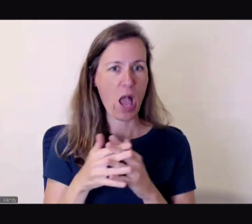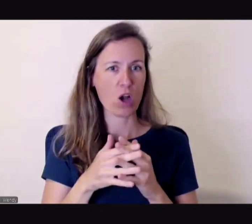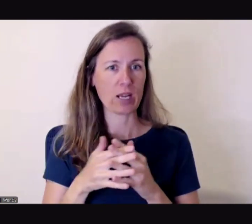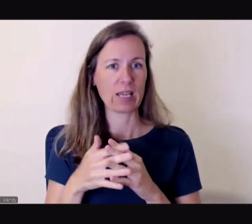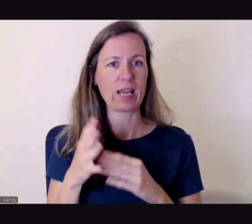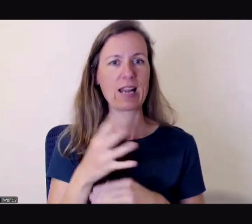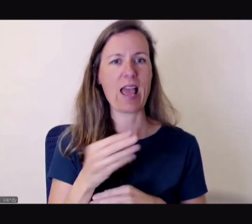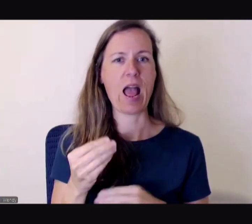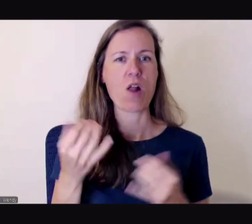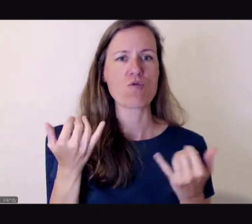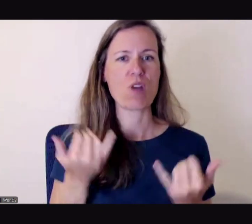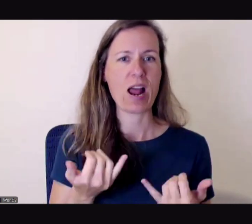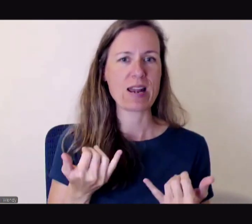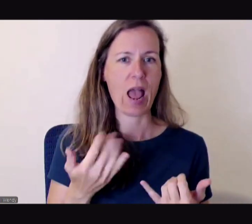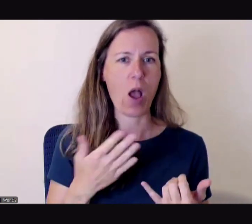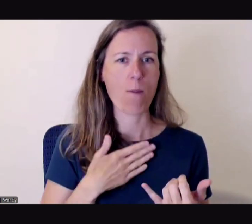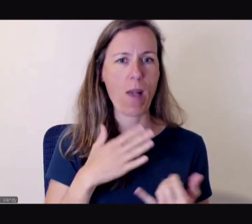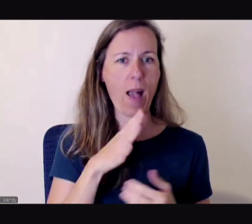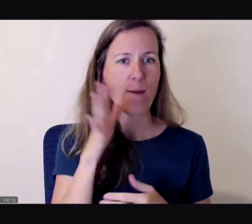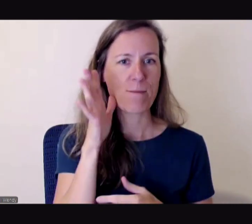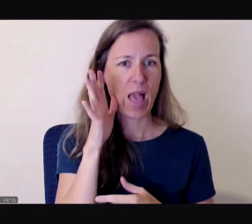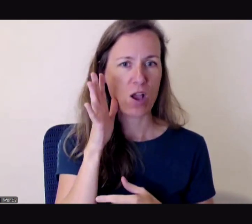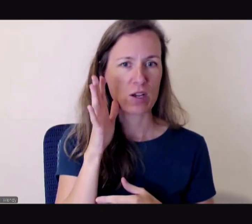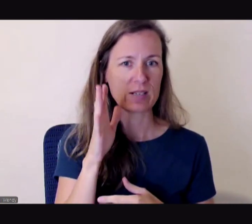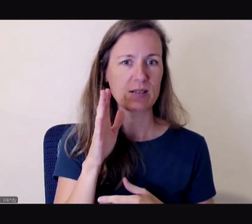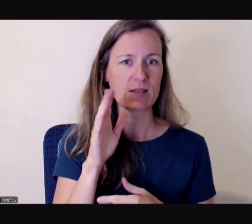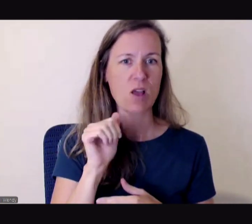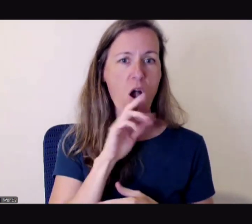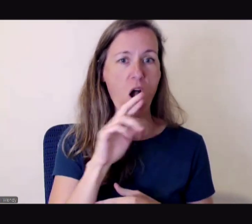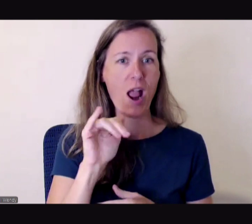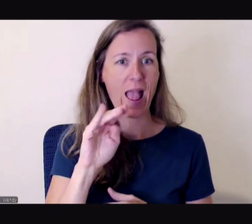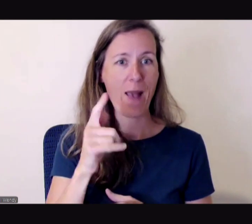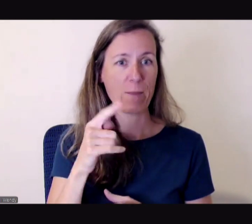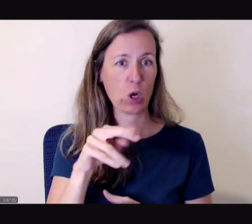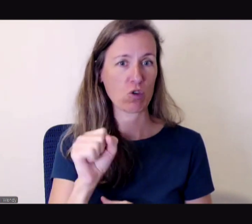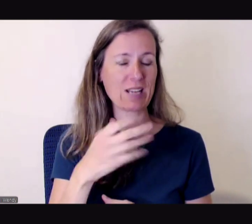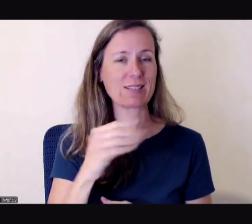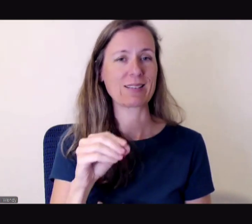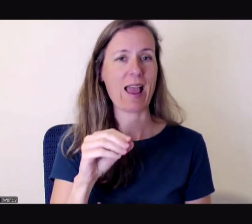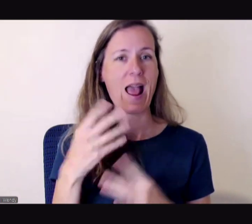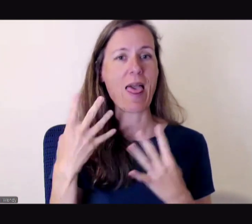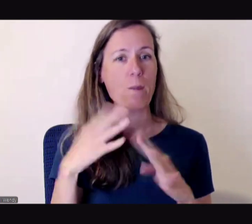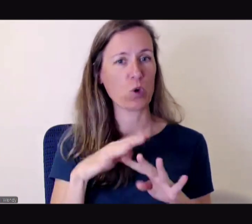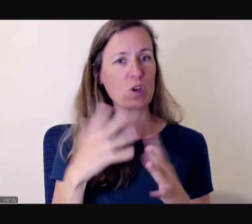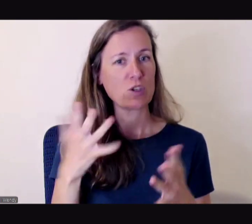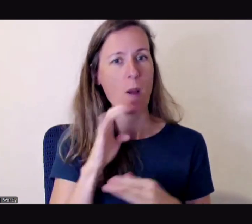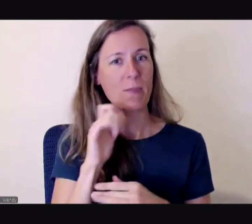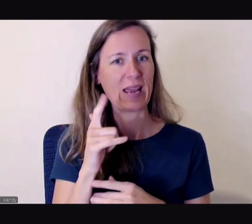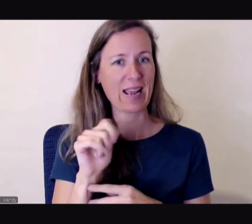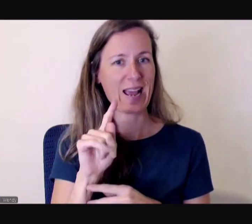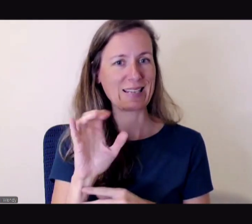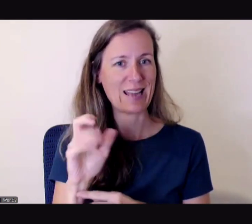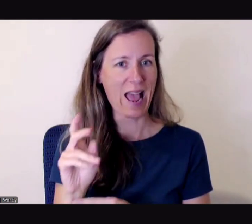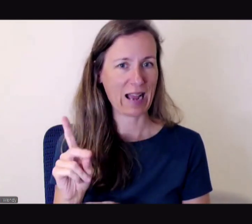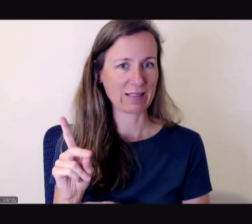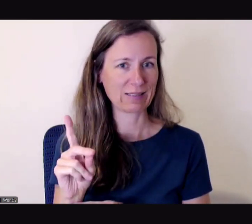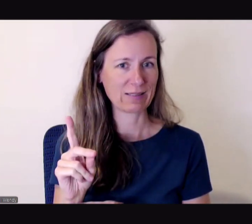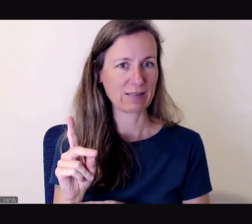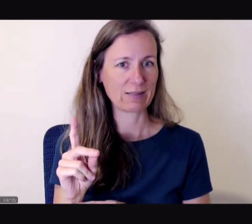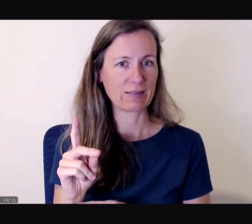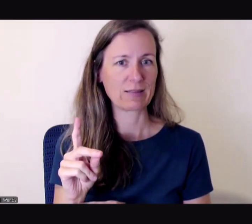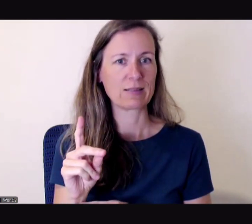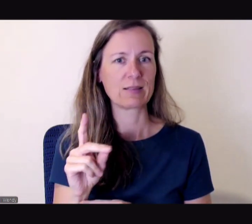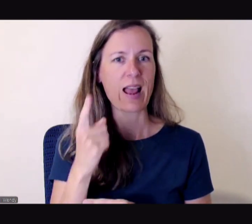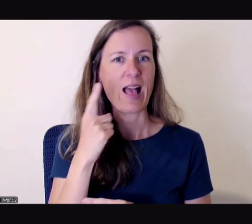And I think one of the things that Cheverly values is the diversity, and immigrants are a huge part of that diversity.